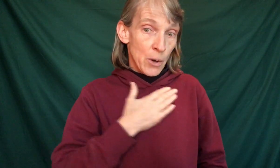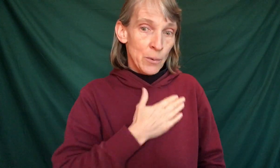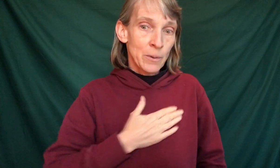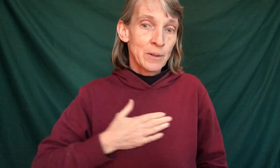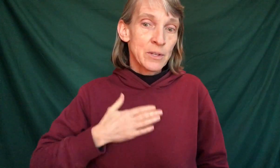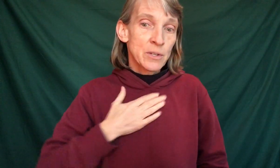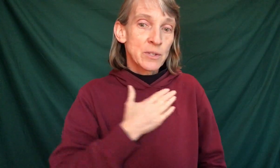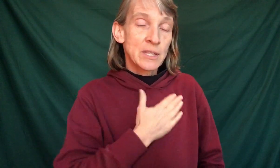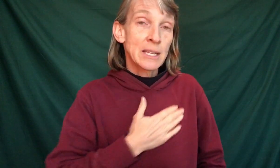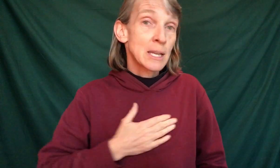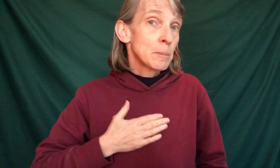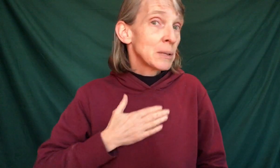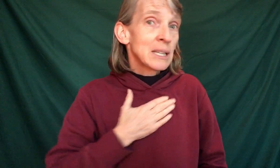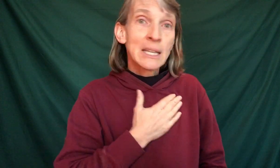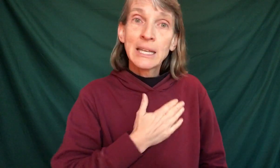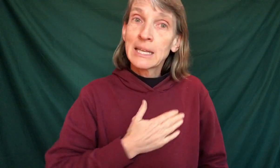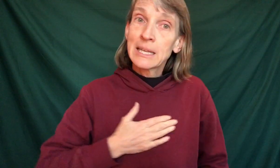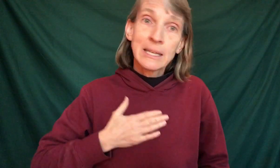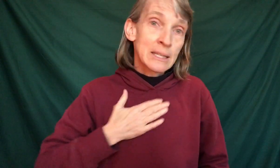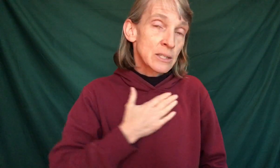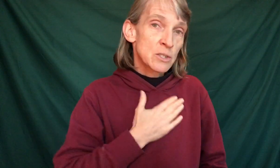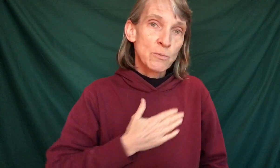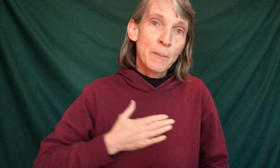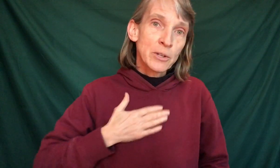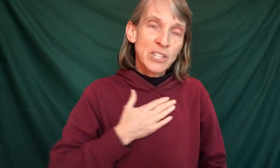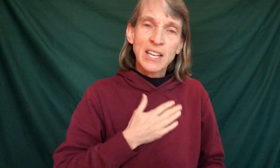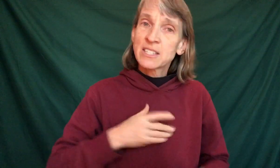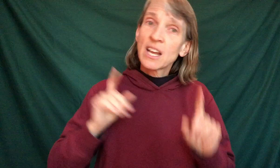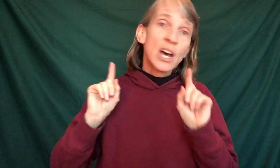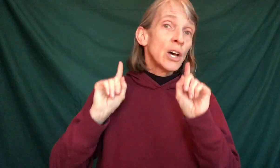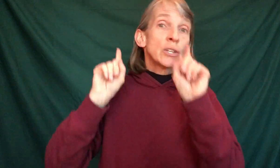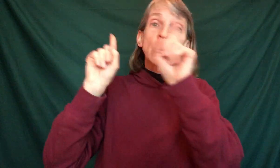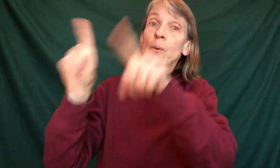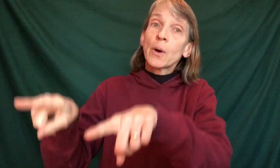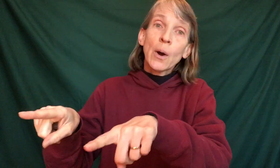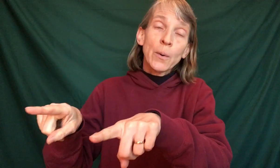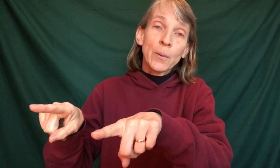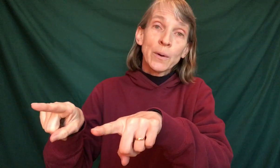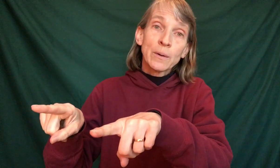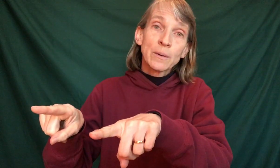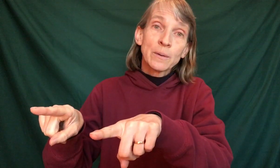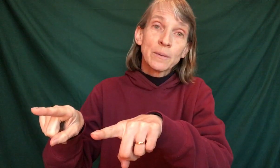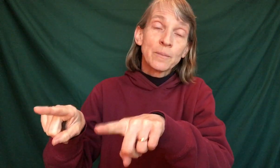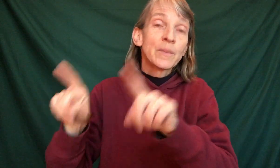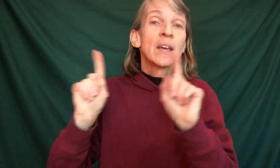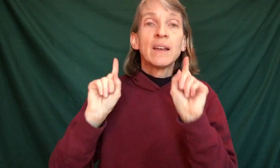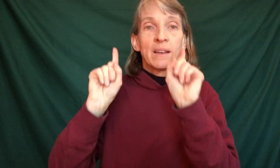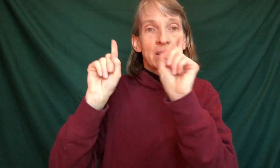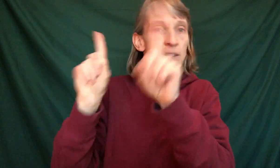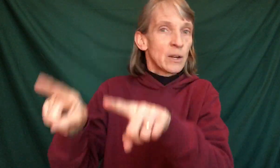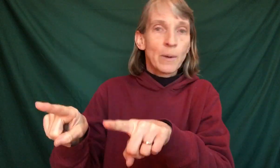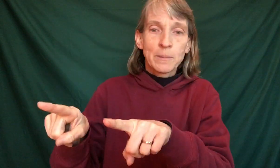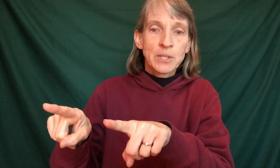go. So they said, please rub your chest. Don't go. They don't want him to